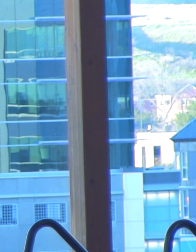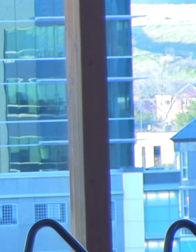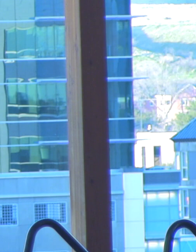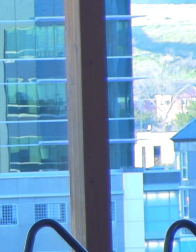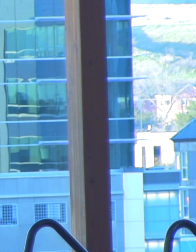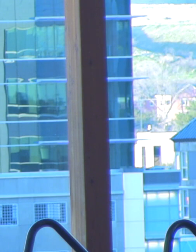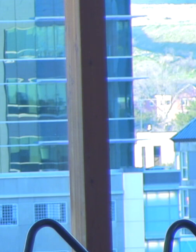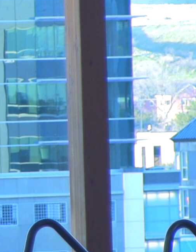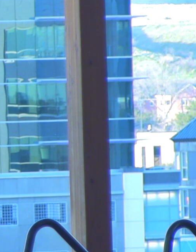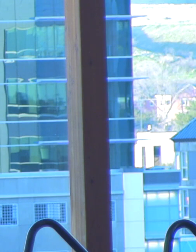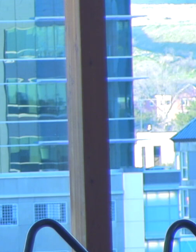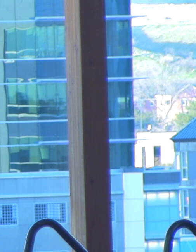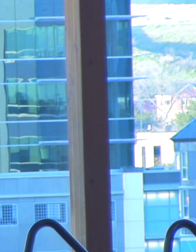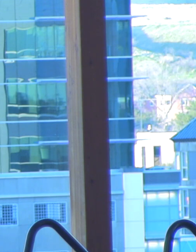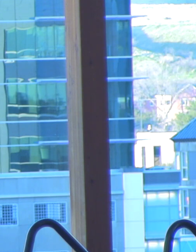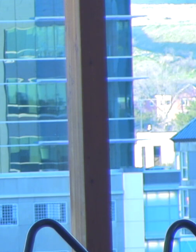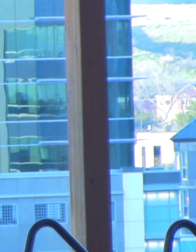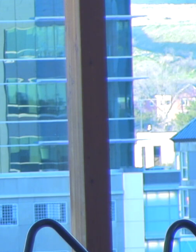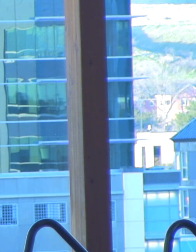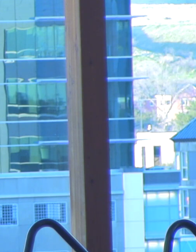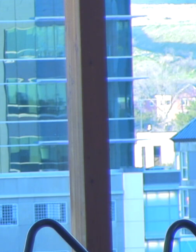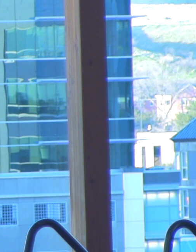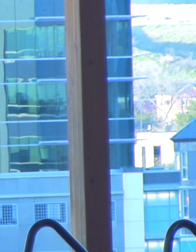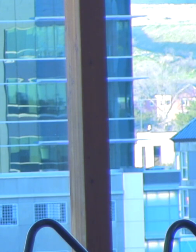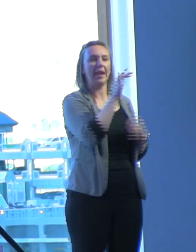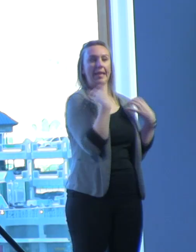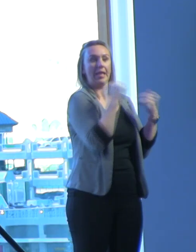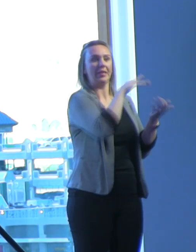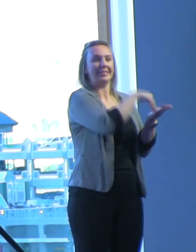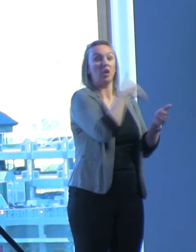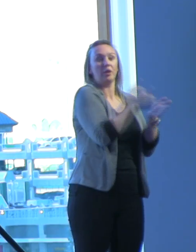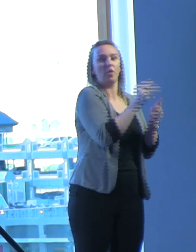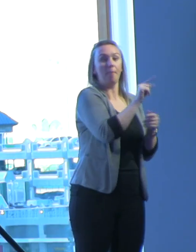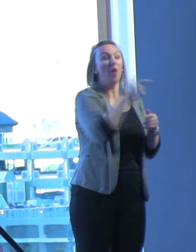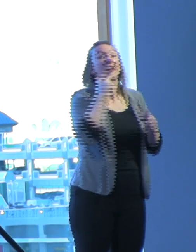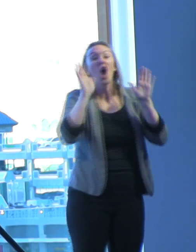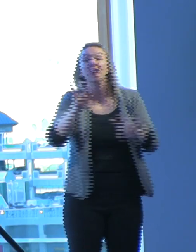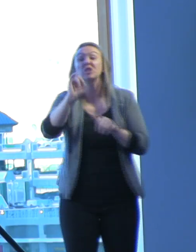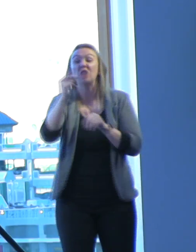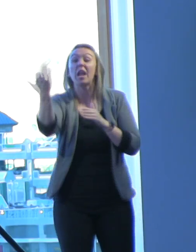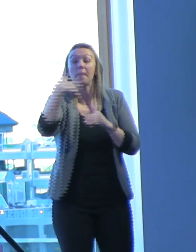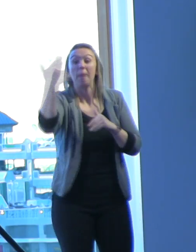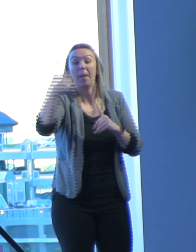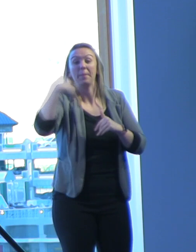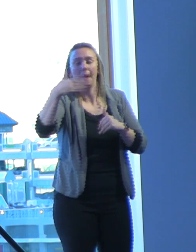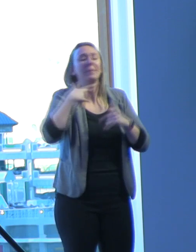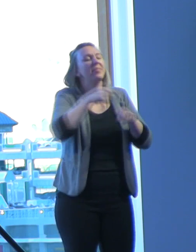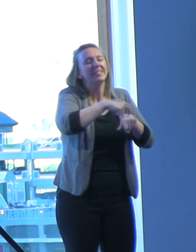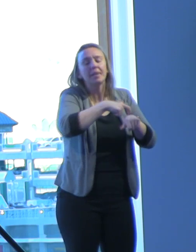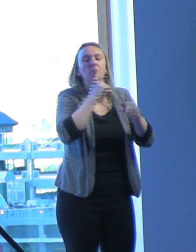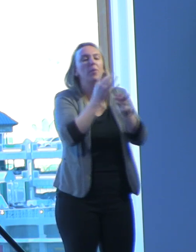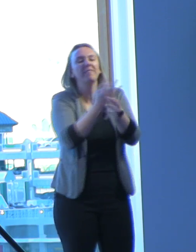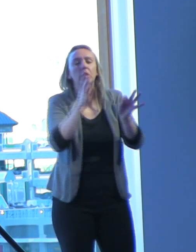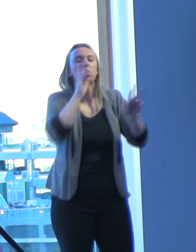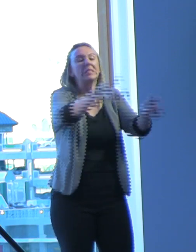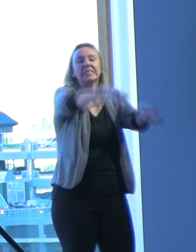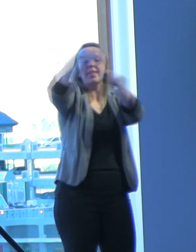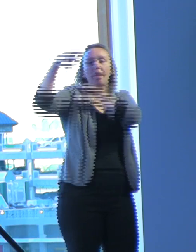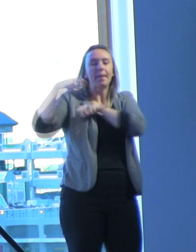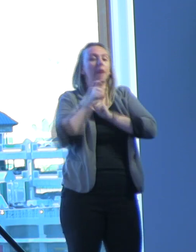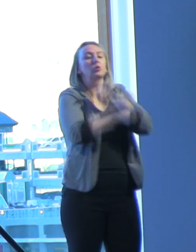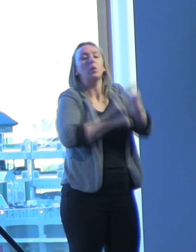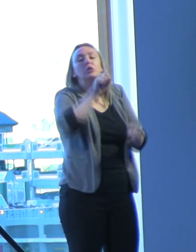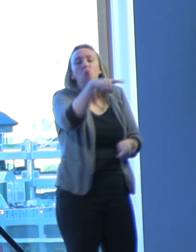psychic medium who's over in this shamanic healing center by the mall. And I'm like, Jen, you gotta go. This time it's totally free. We'll sit in the back. It's